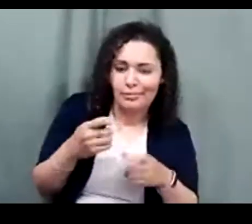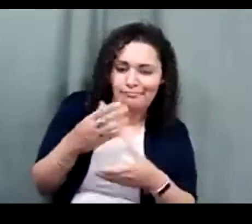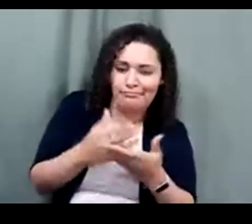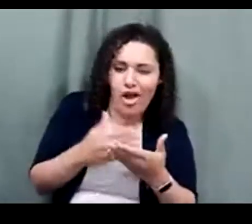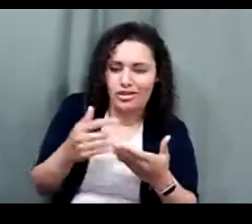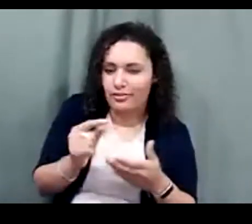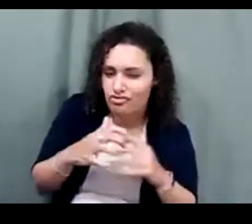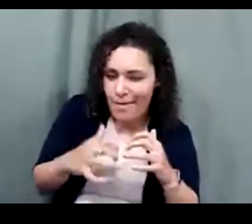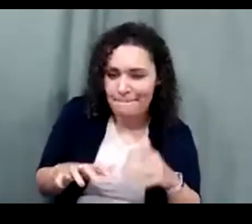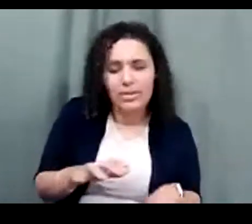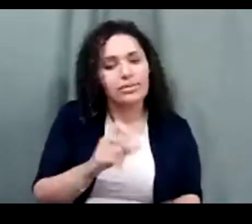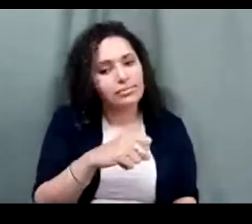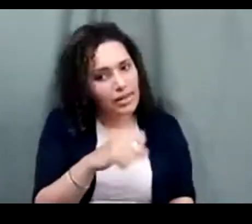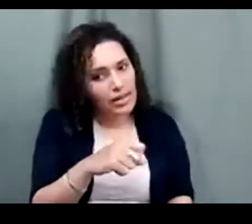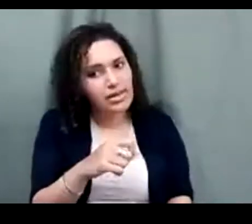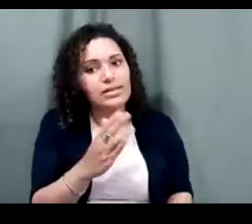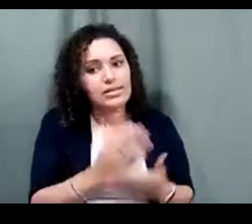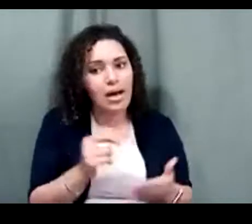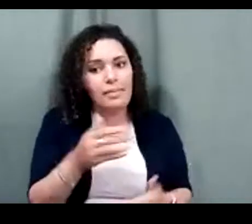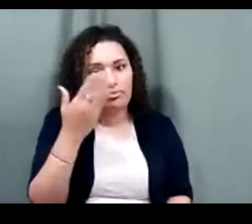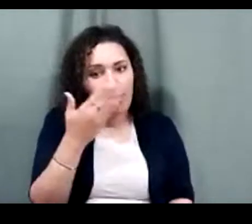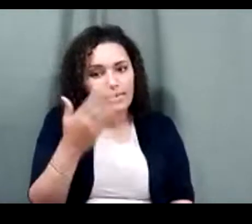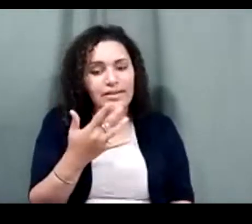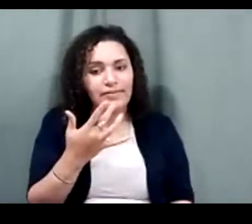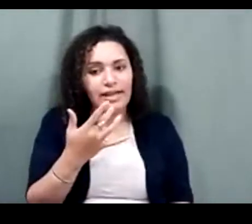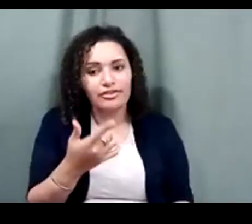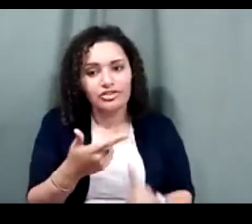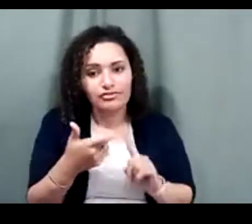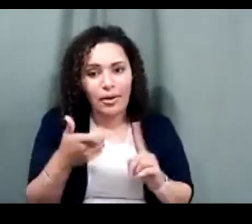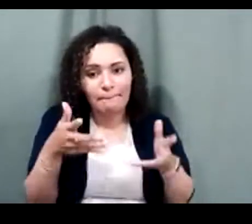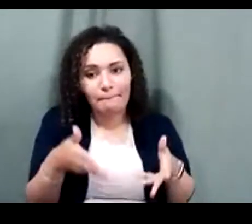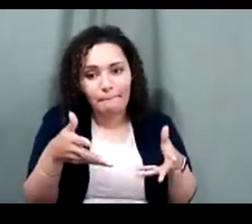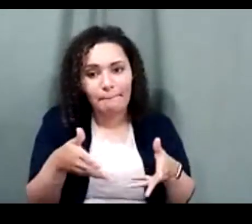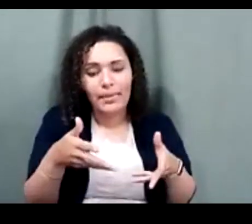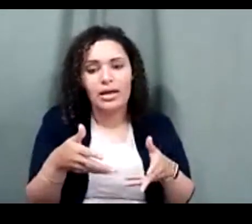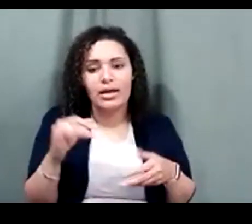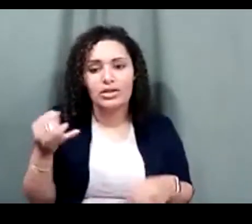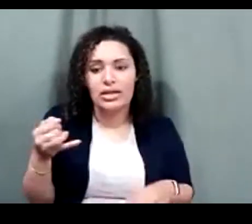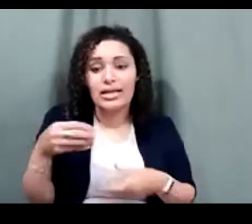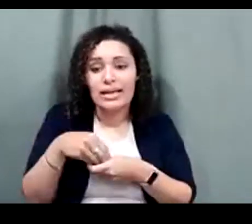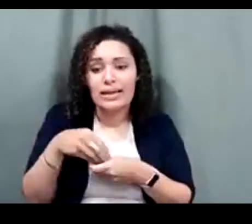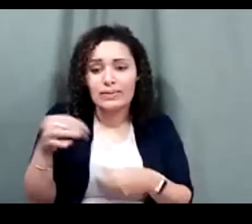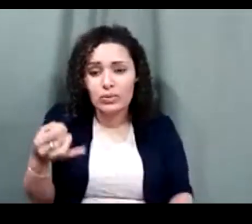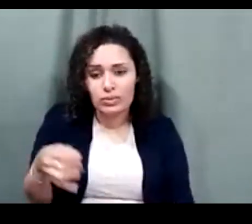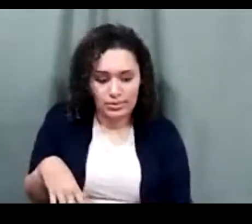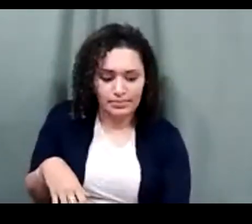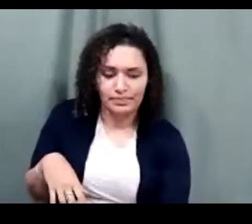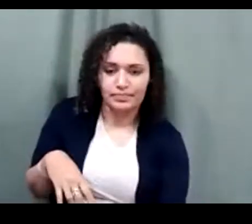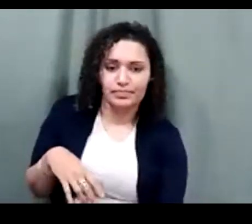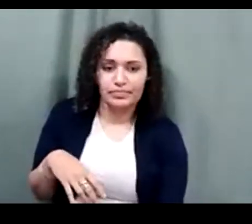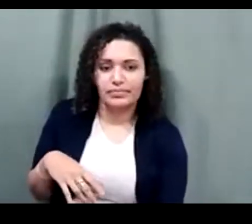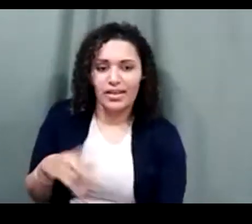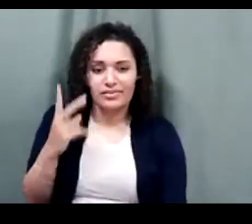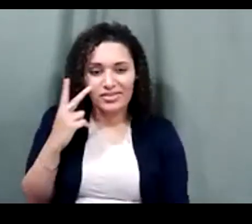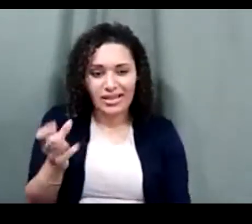get some aromas and flavors from that as juice. And I've seen a